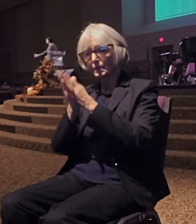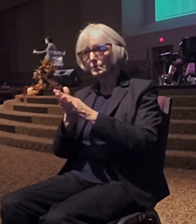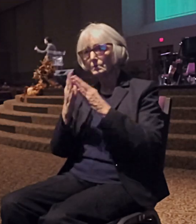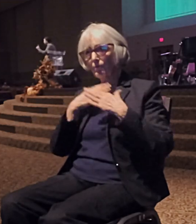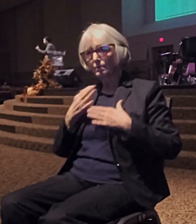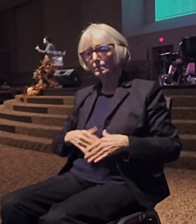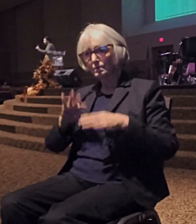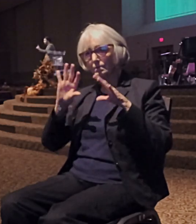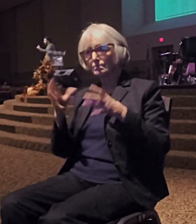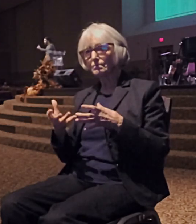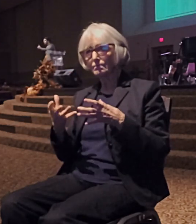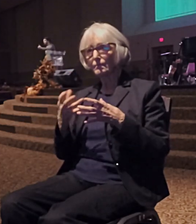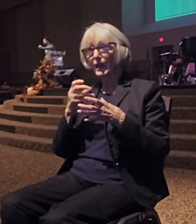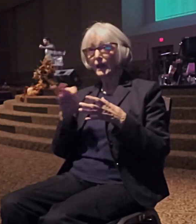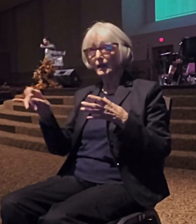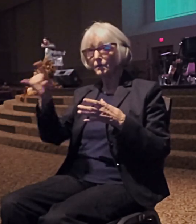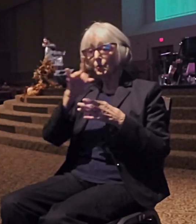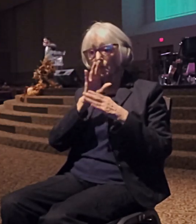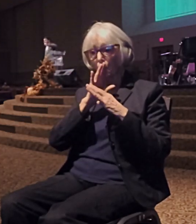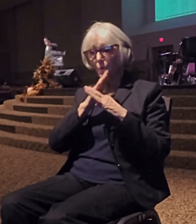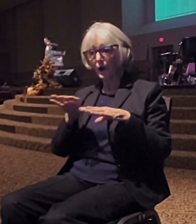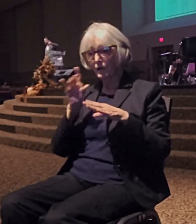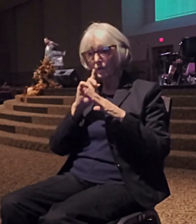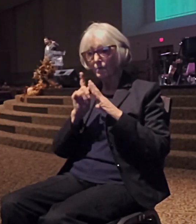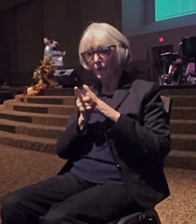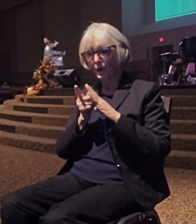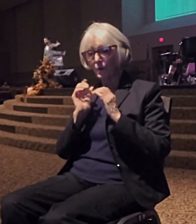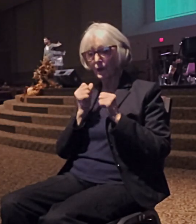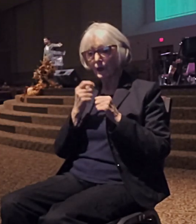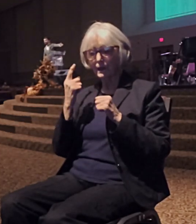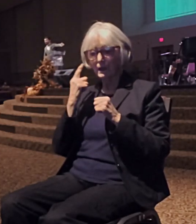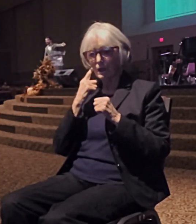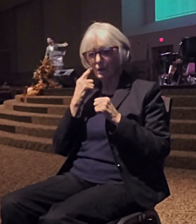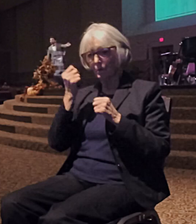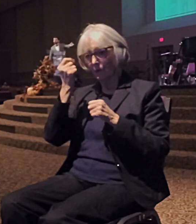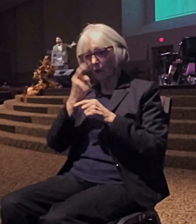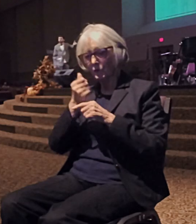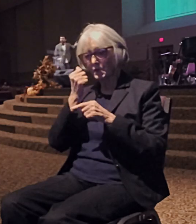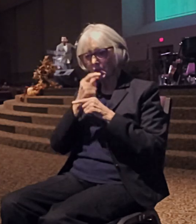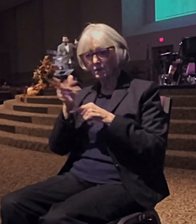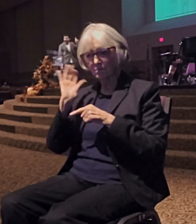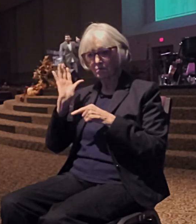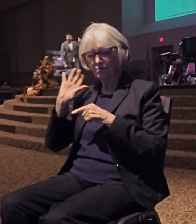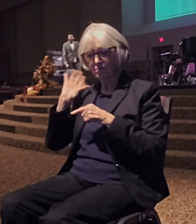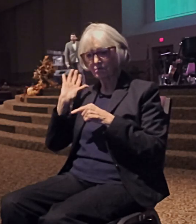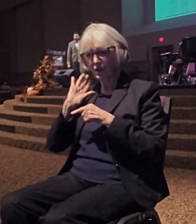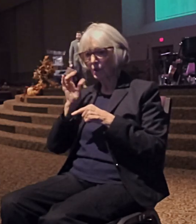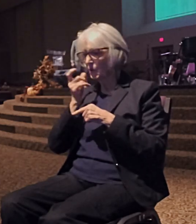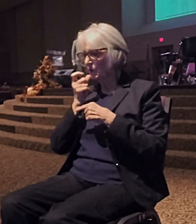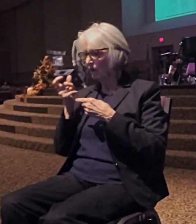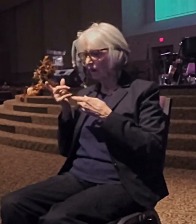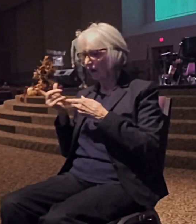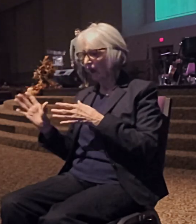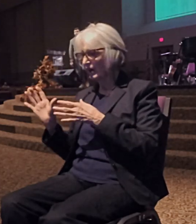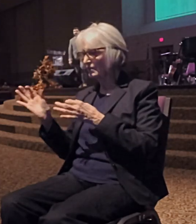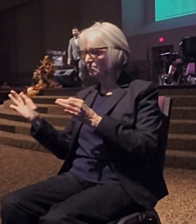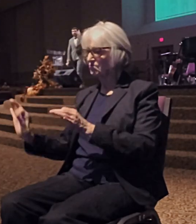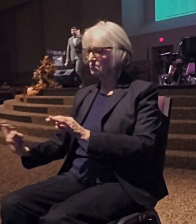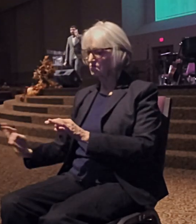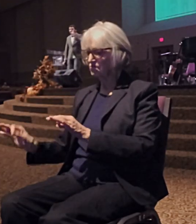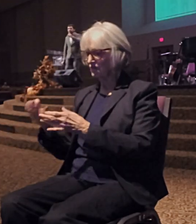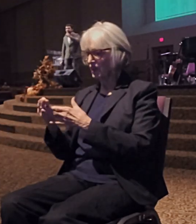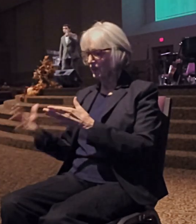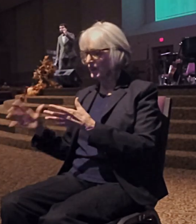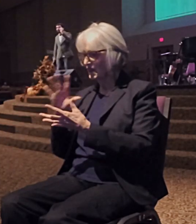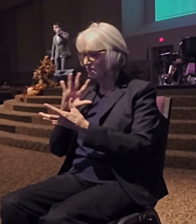And if you or I are quiet for a moment, we can hear brothers and sisters long past who've allowed lesser things to